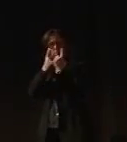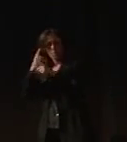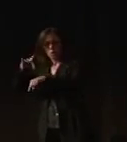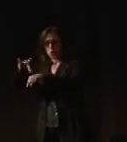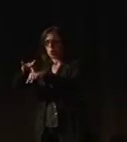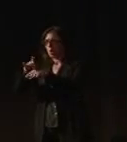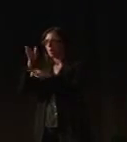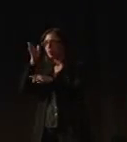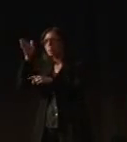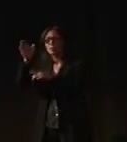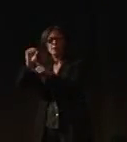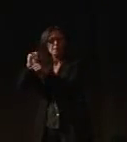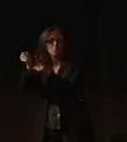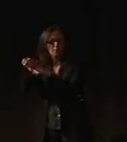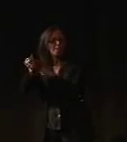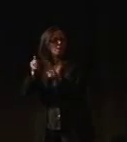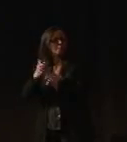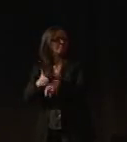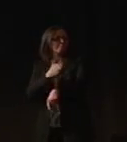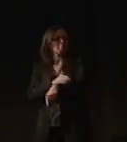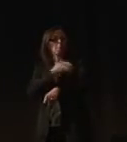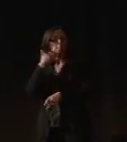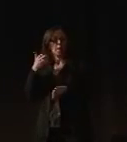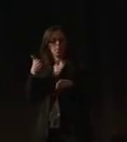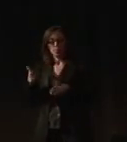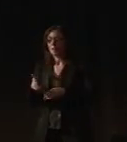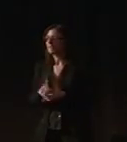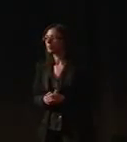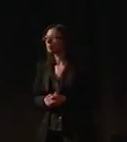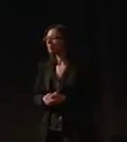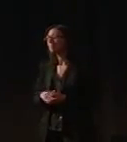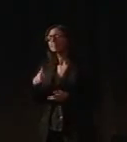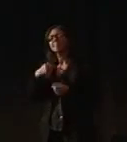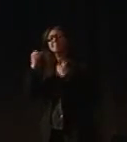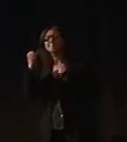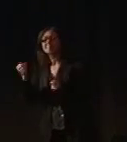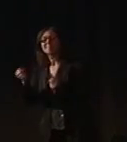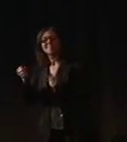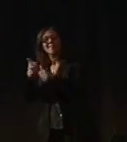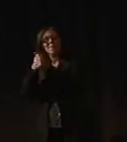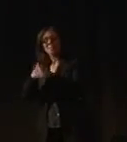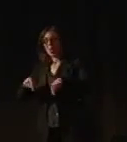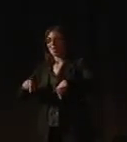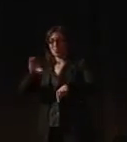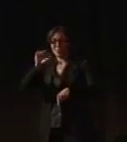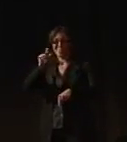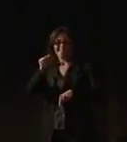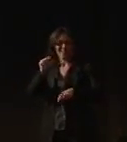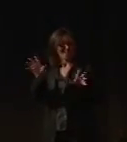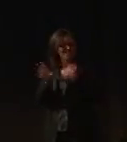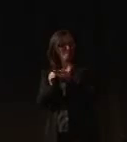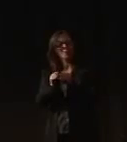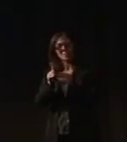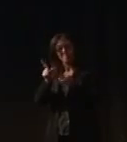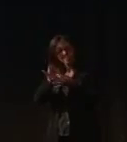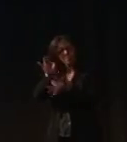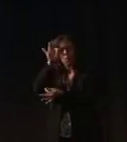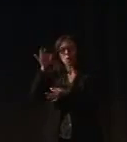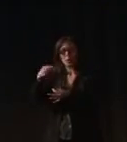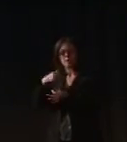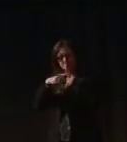Very much in the spirit of this CAST symposium, intelligence and even common sense begins